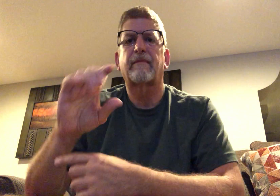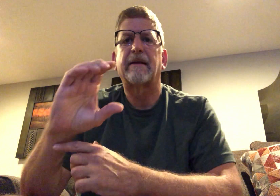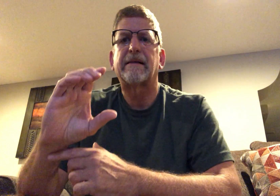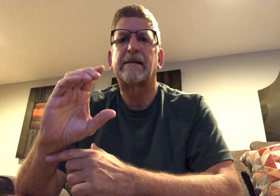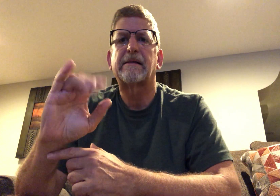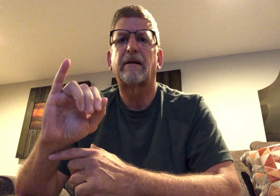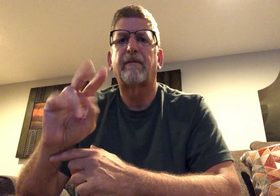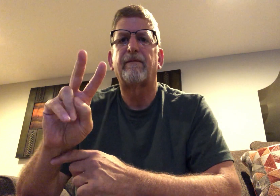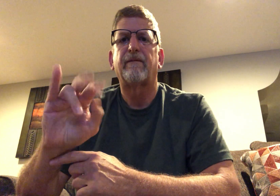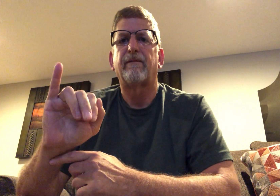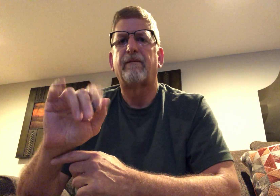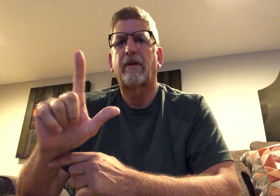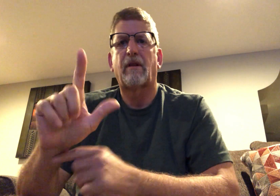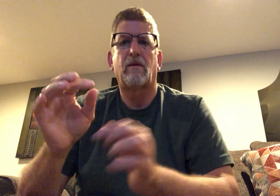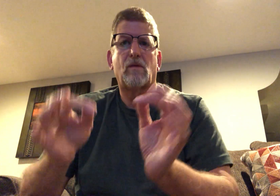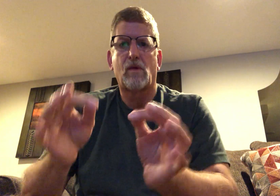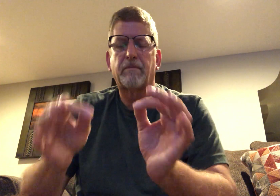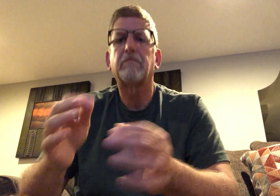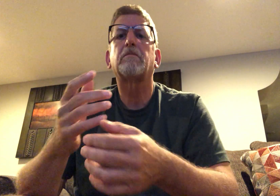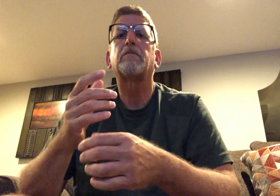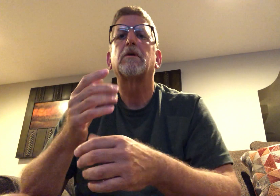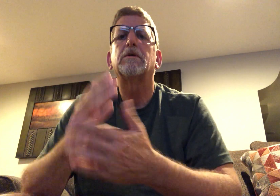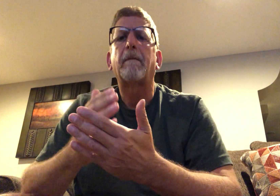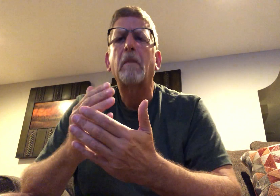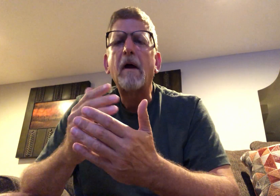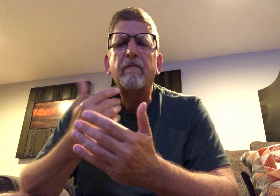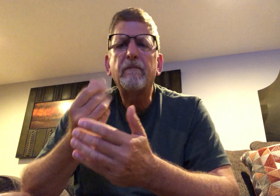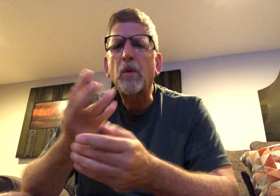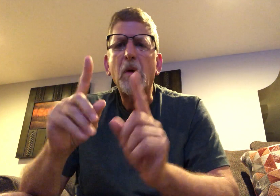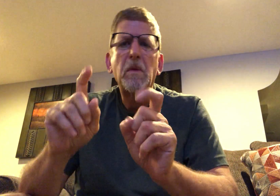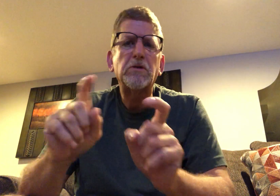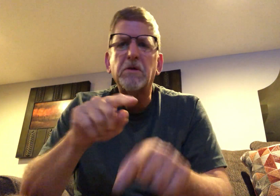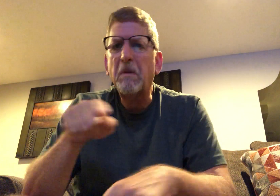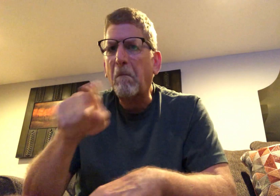third image has surfaced showing him in blackface.